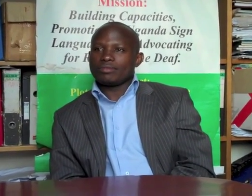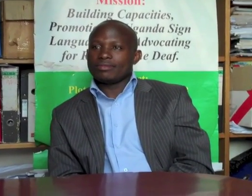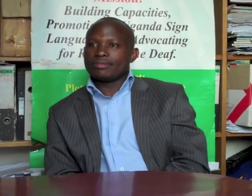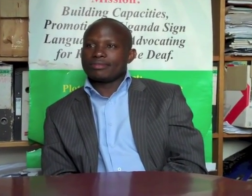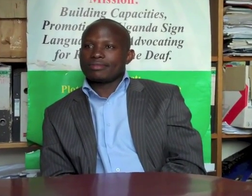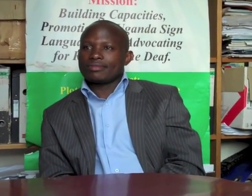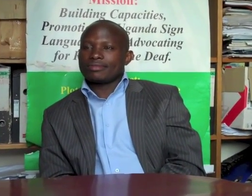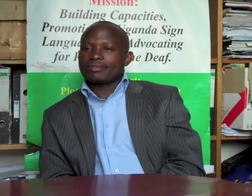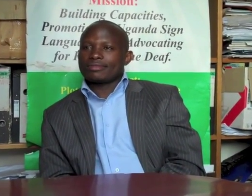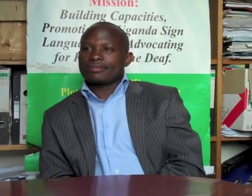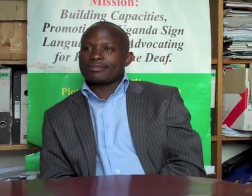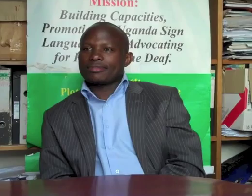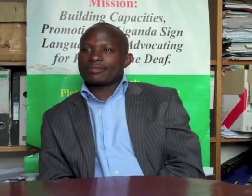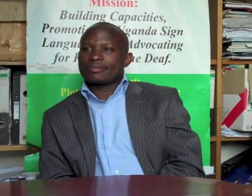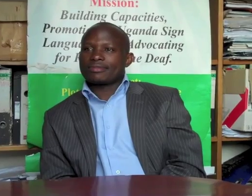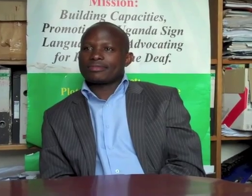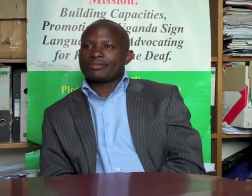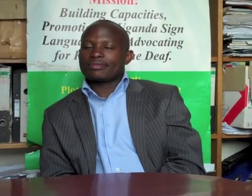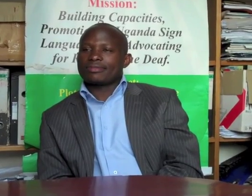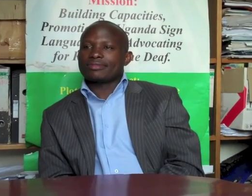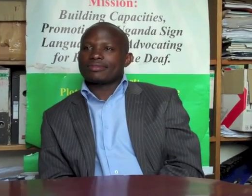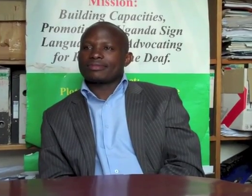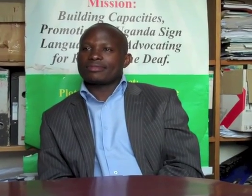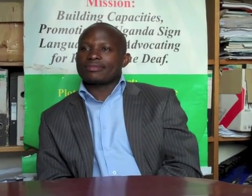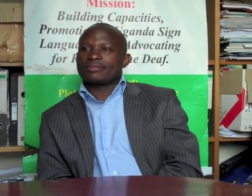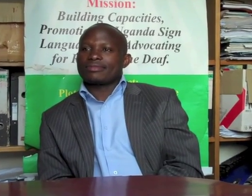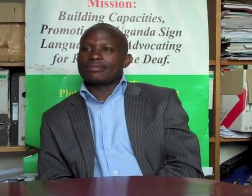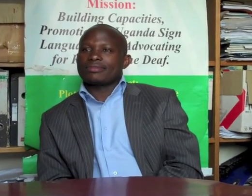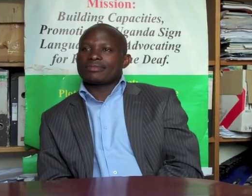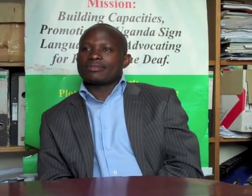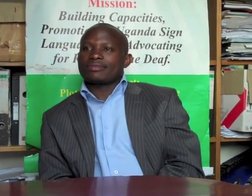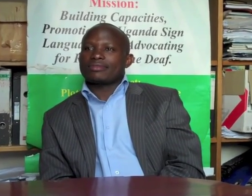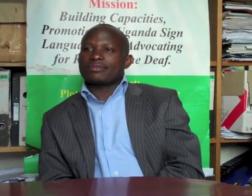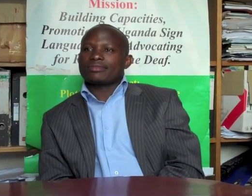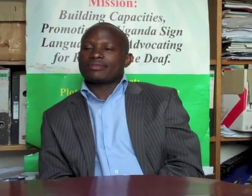they also learn sign language? Did you feel included at home?